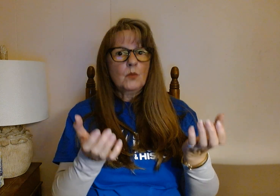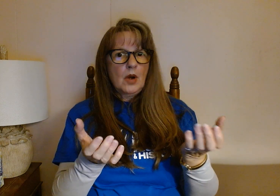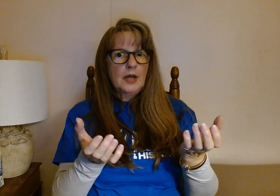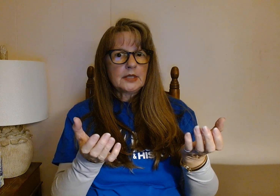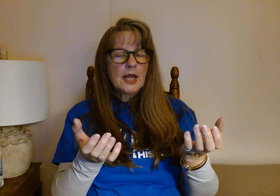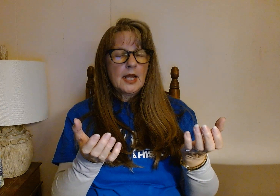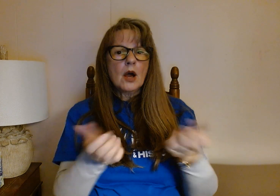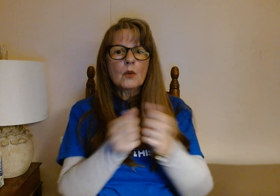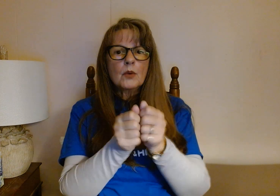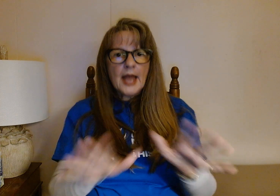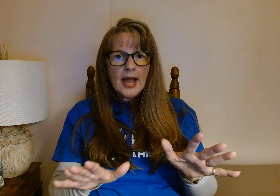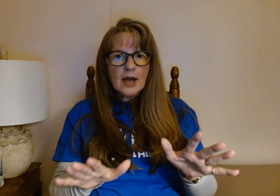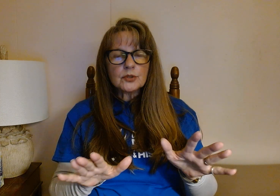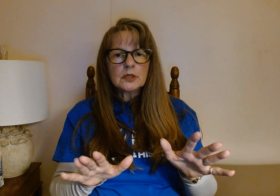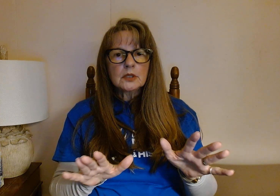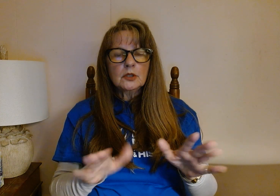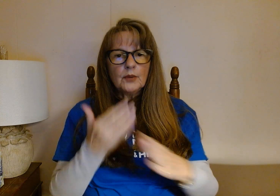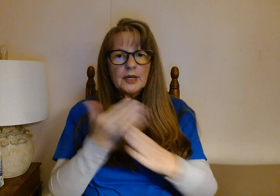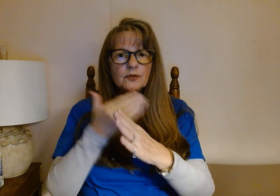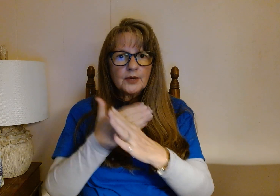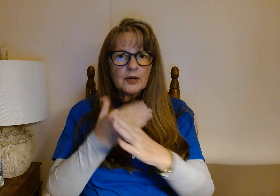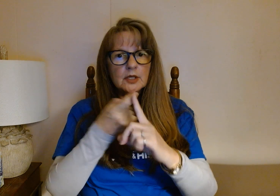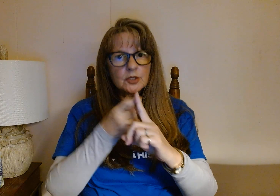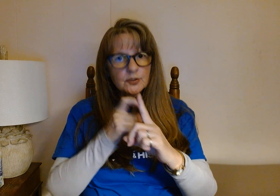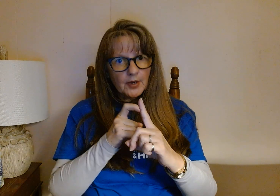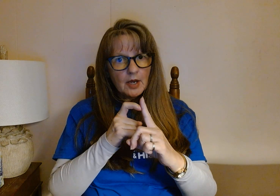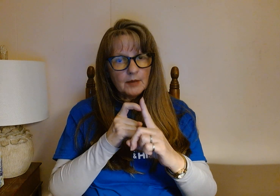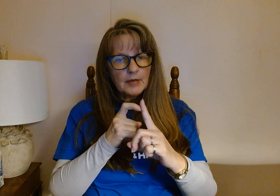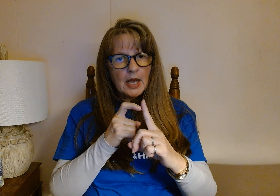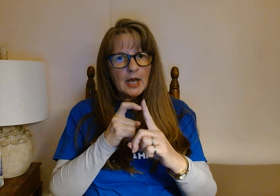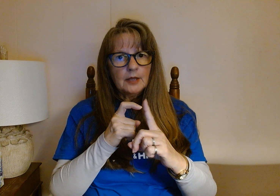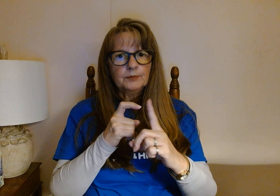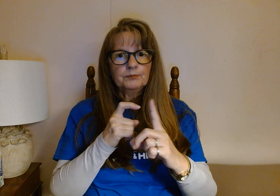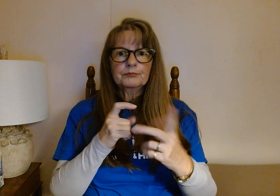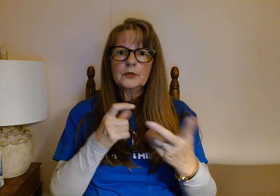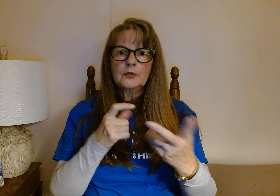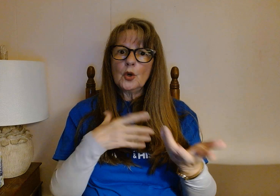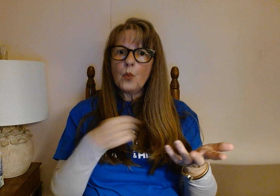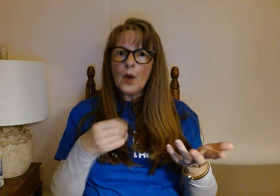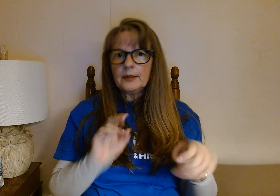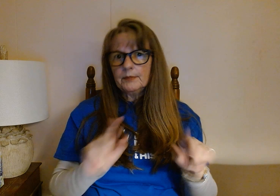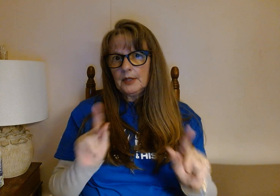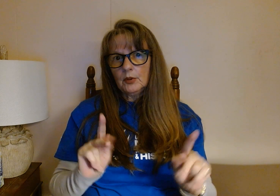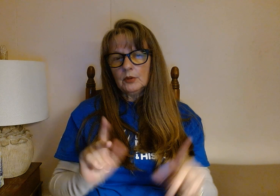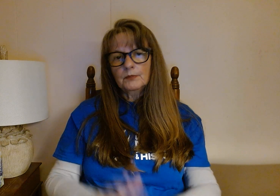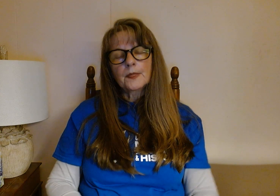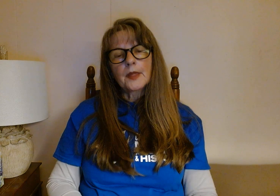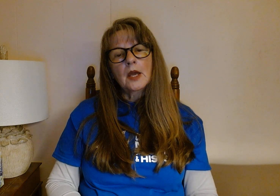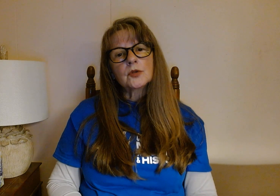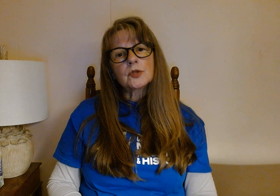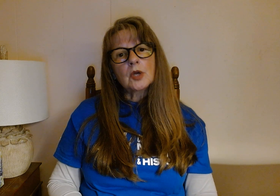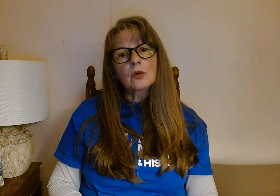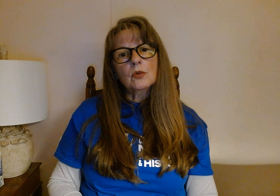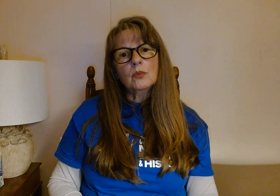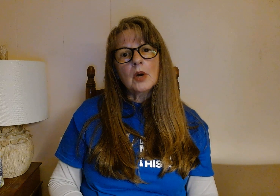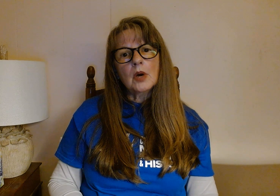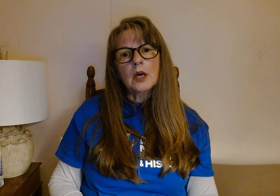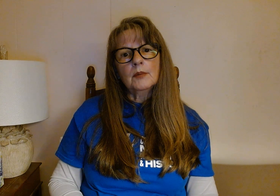want, without interference from white people. So